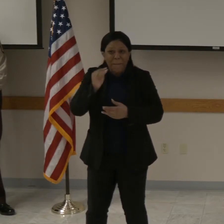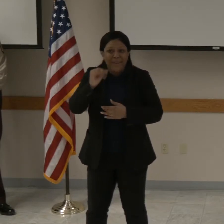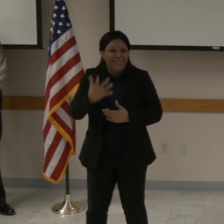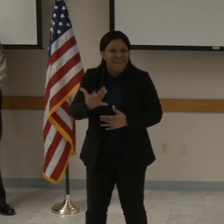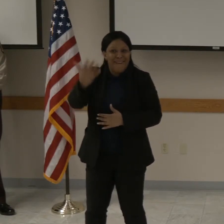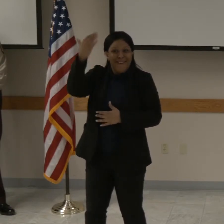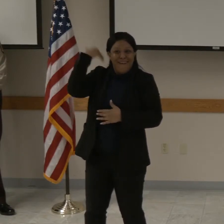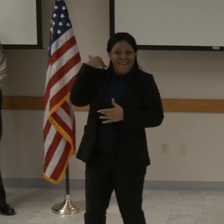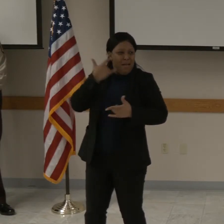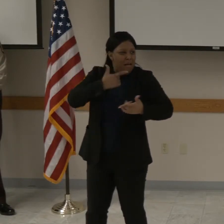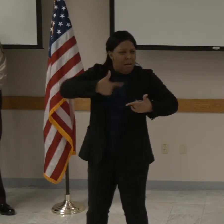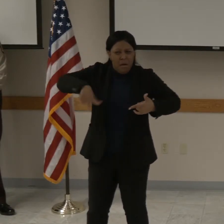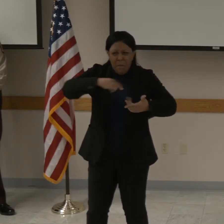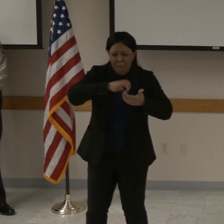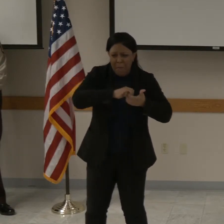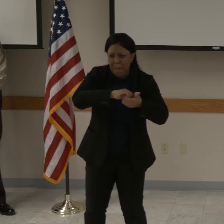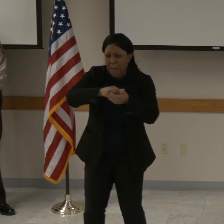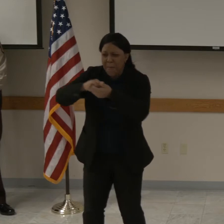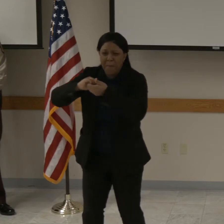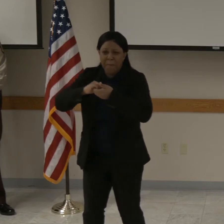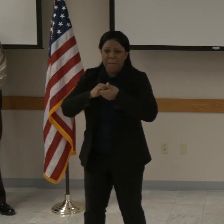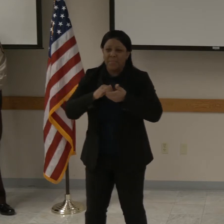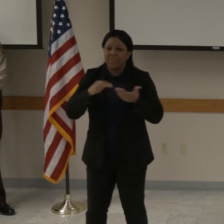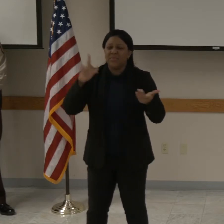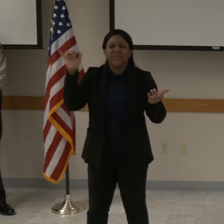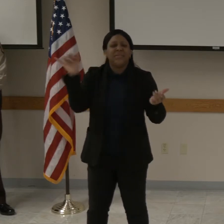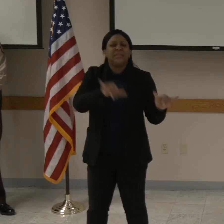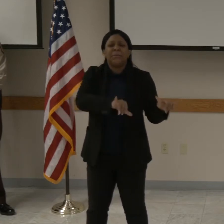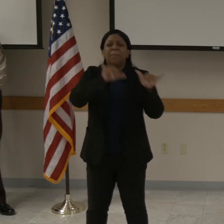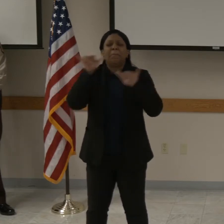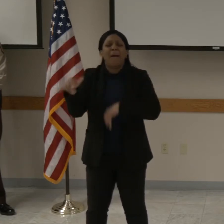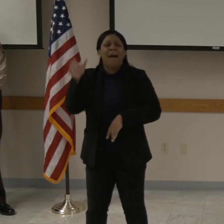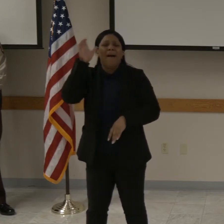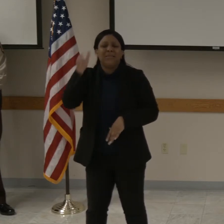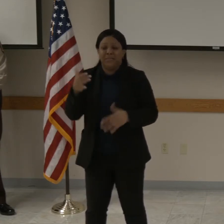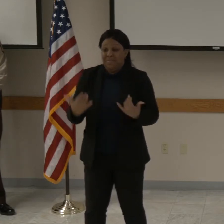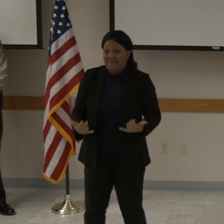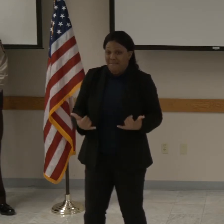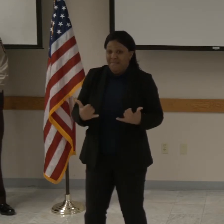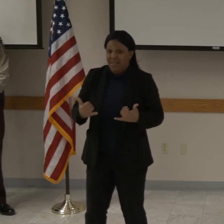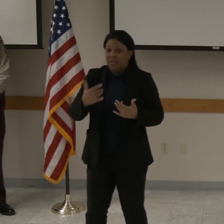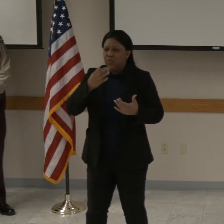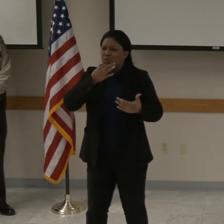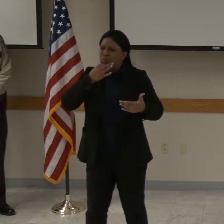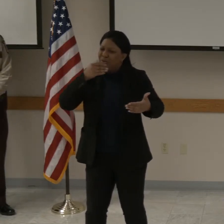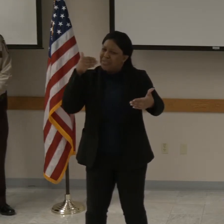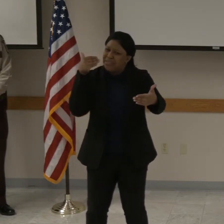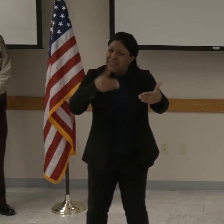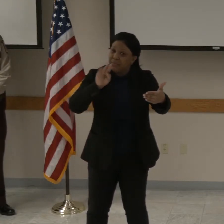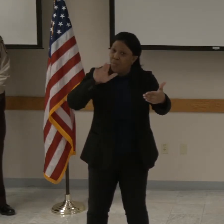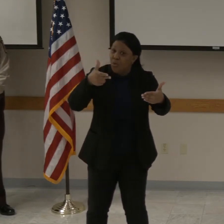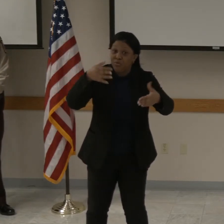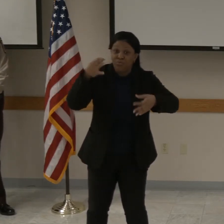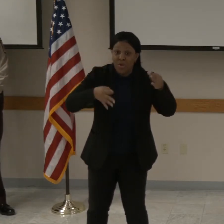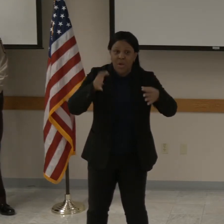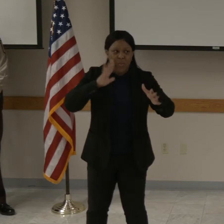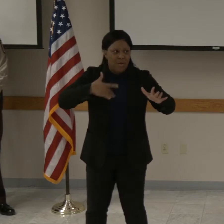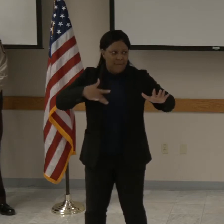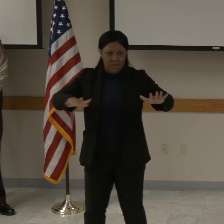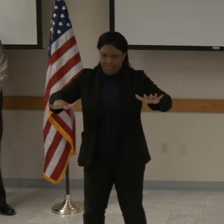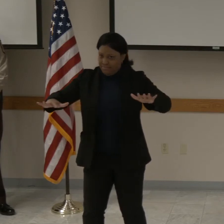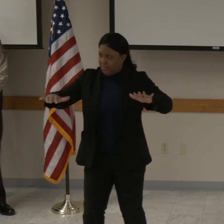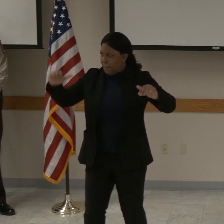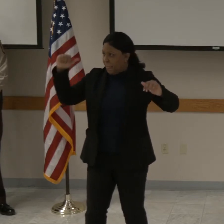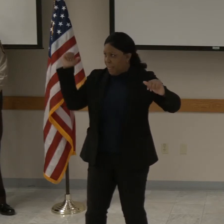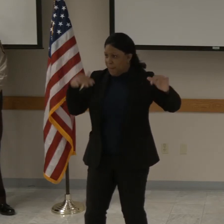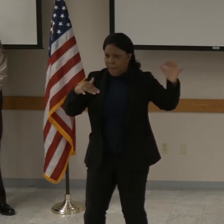of all kinds of different colors. You're going to see squad cars from all kinds of different places coming here together to say with one voice that we support the First Amendment